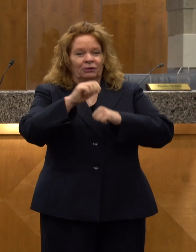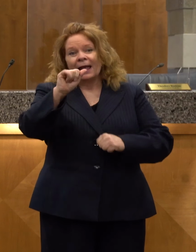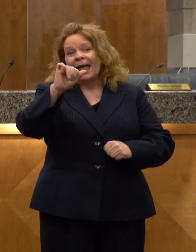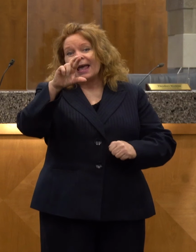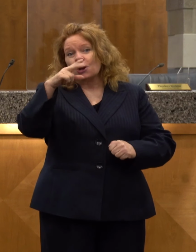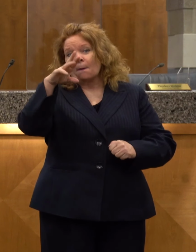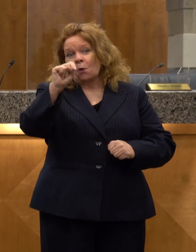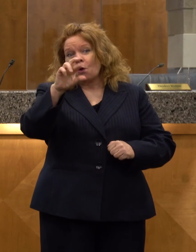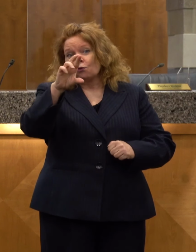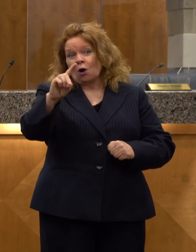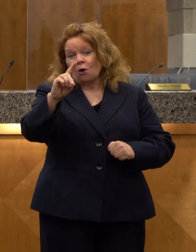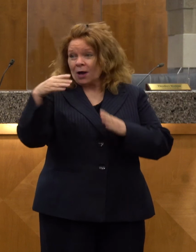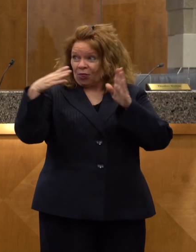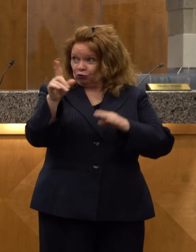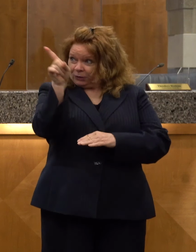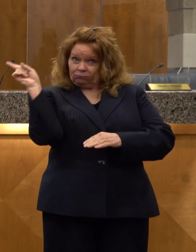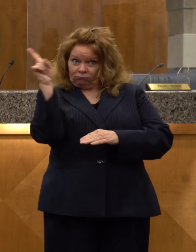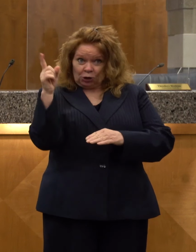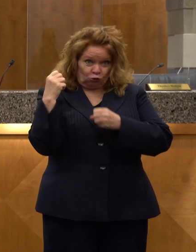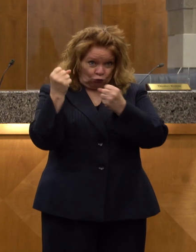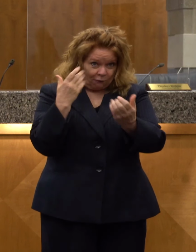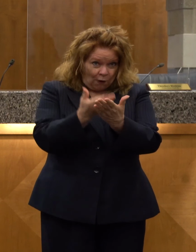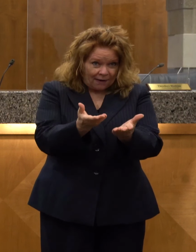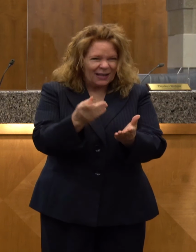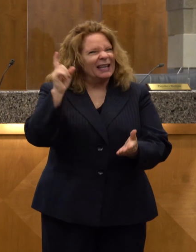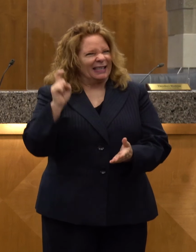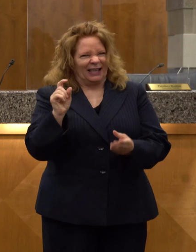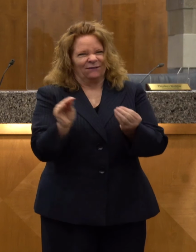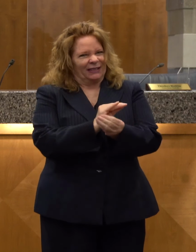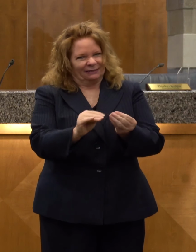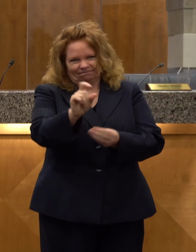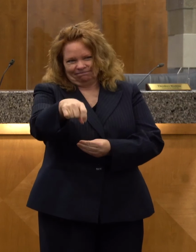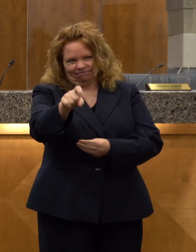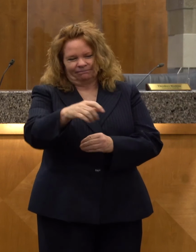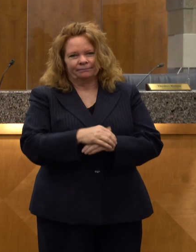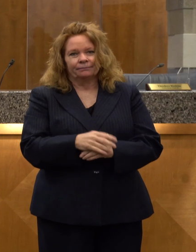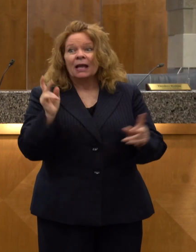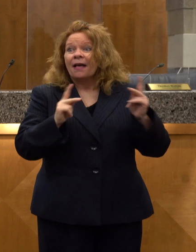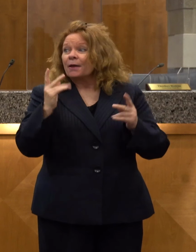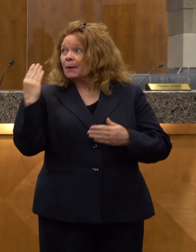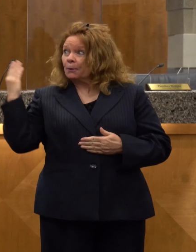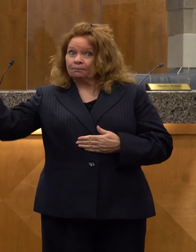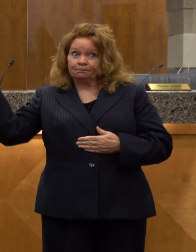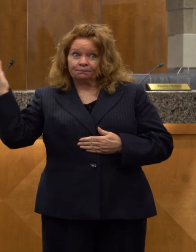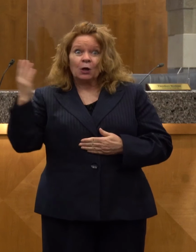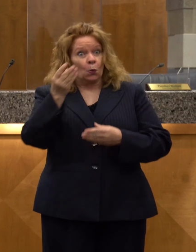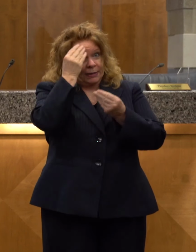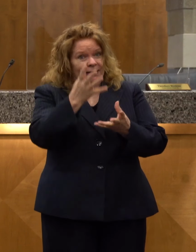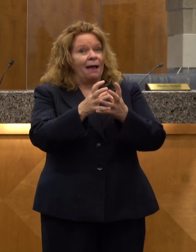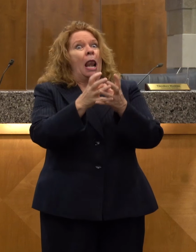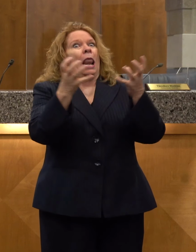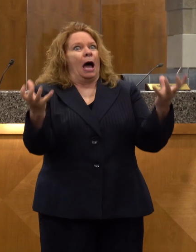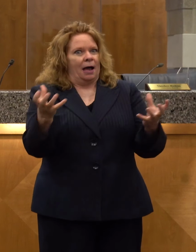the street that you drove down to get here today, is in need of care. Those beside me today would say it needs a lot of care, and